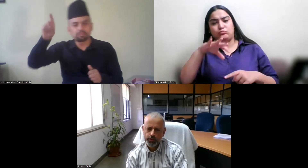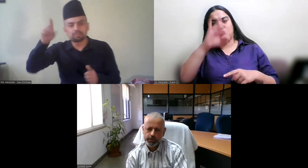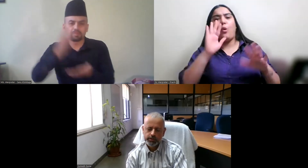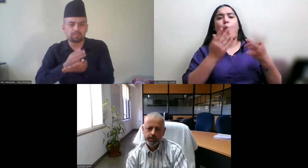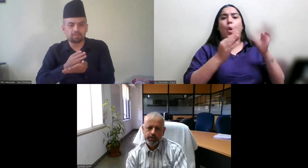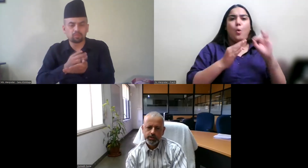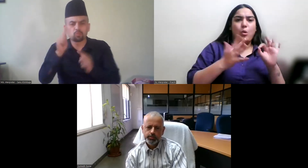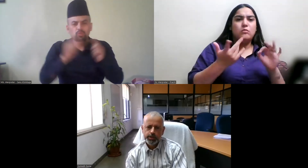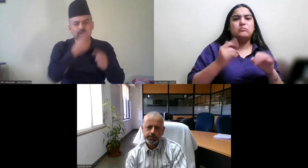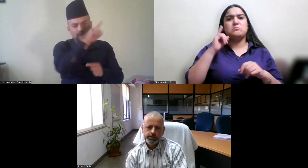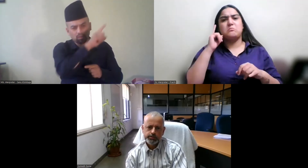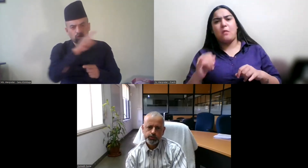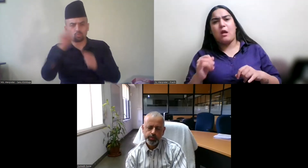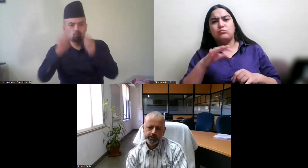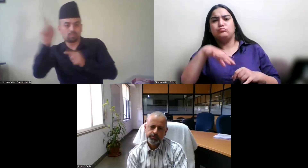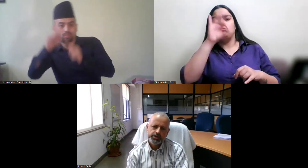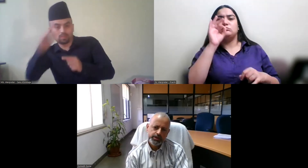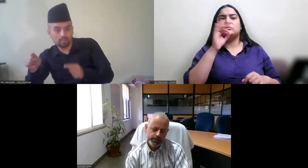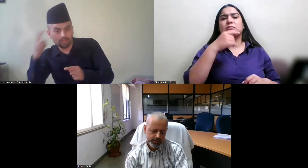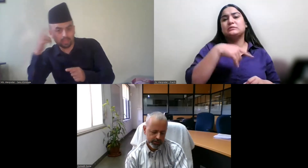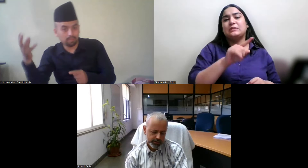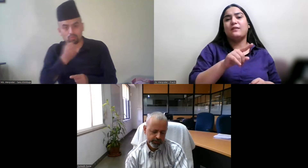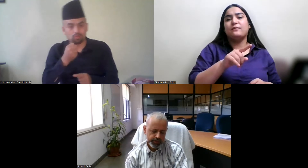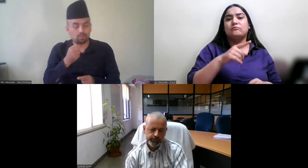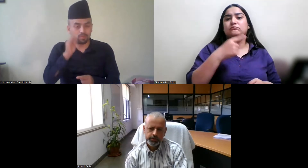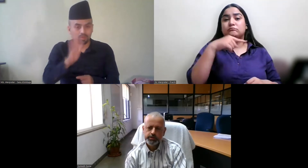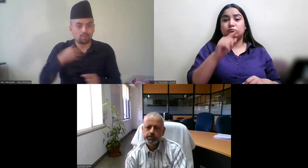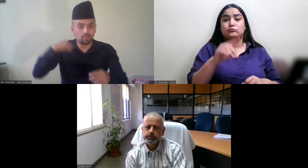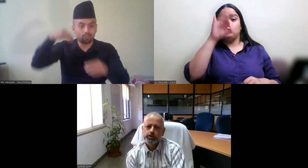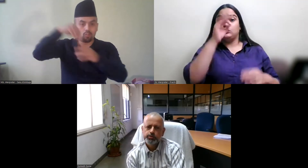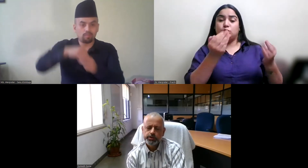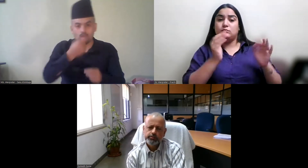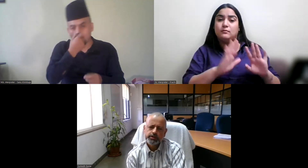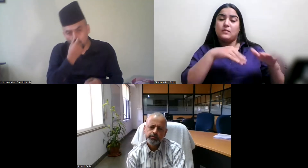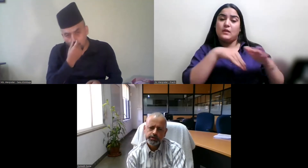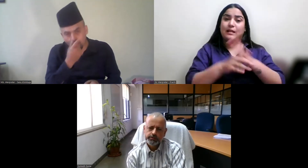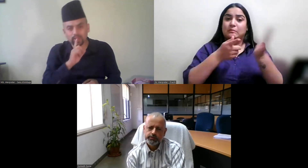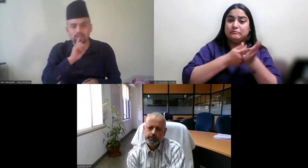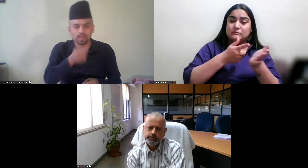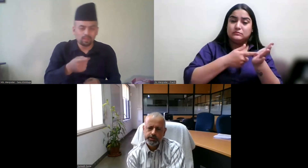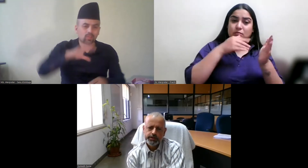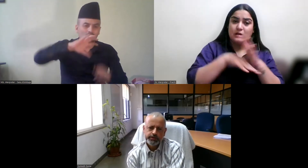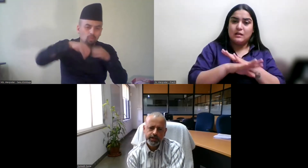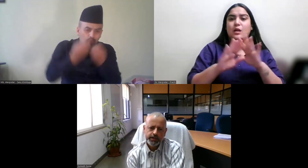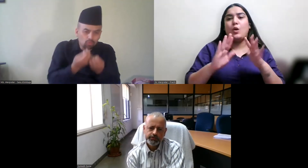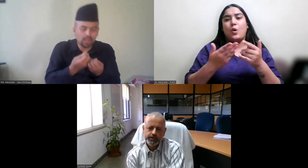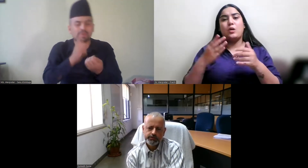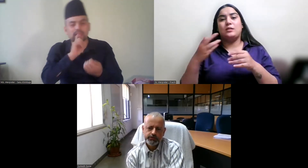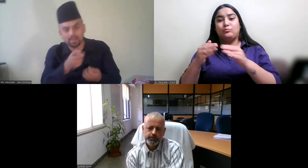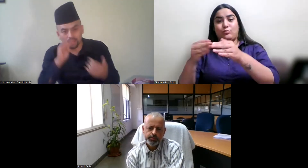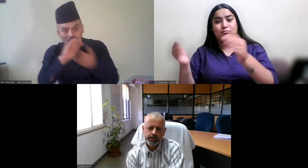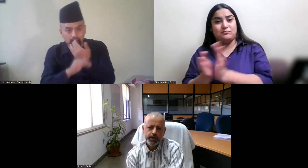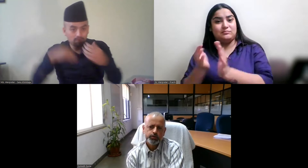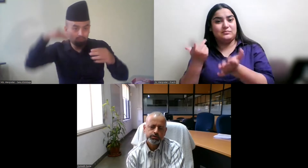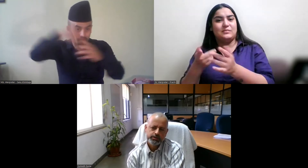what is not. But through participation in village governance or community level governance, children realize that